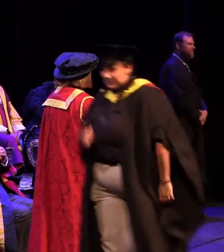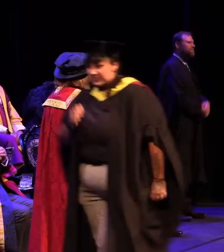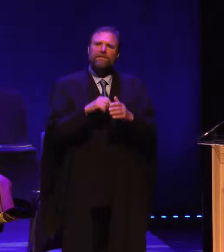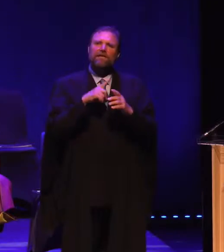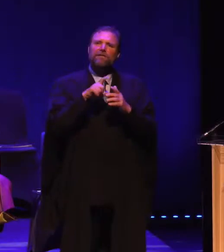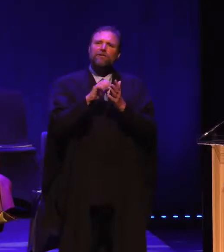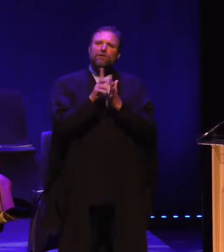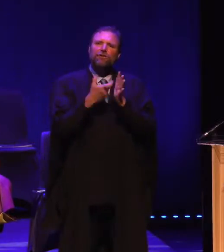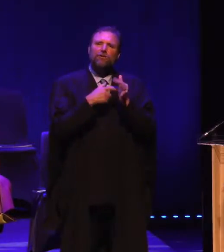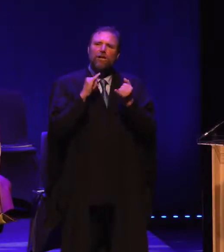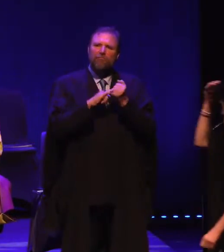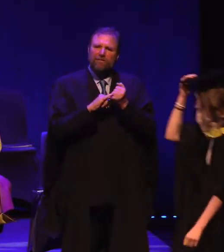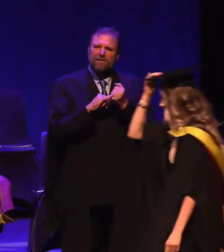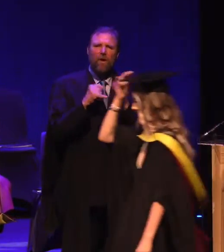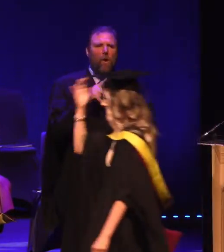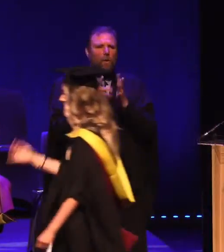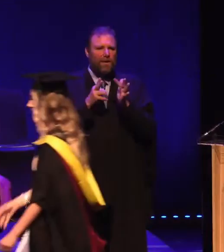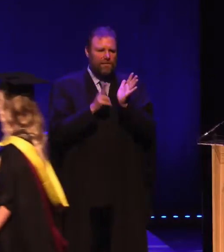Charis Bowen.